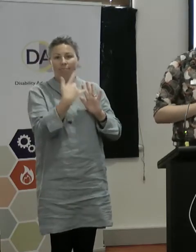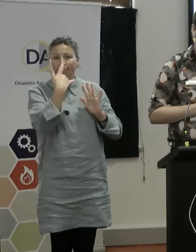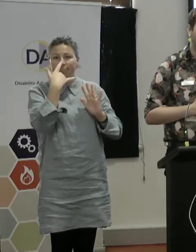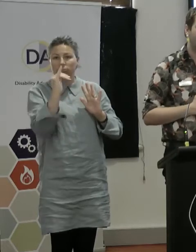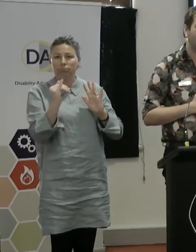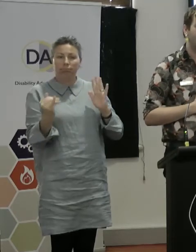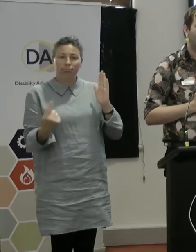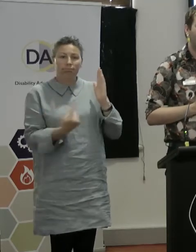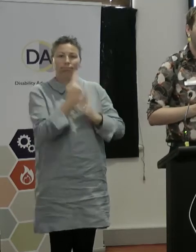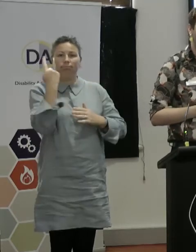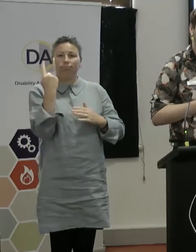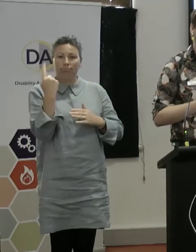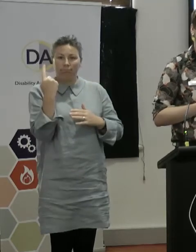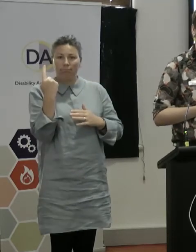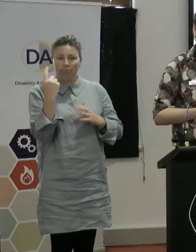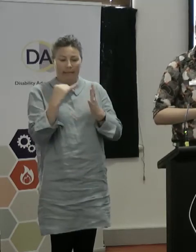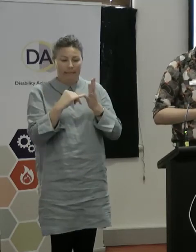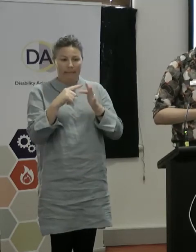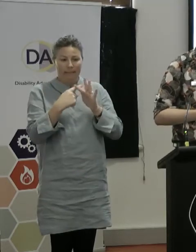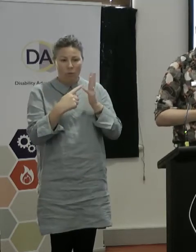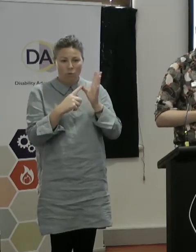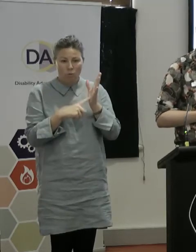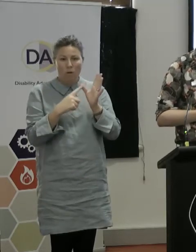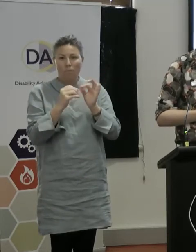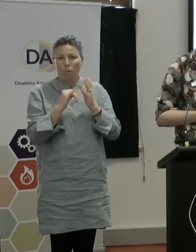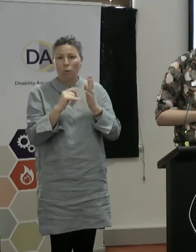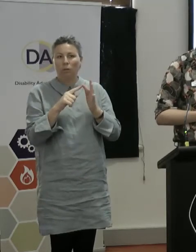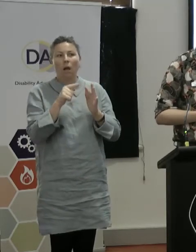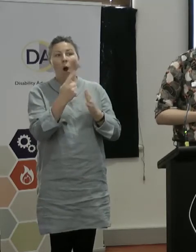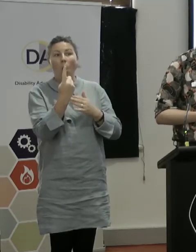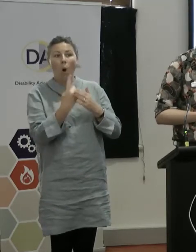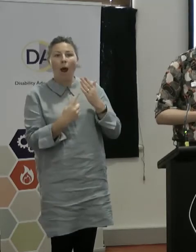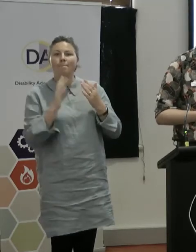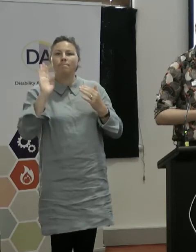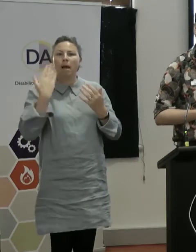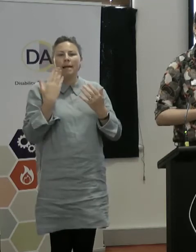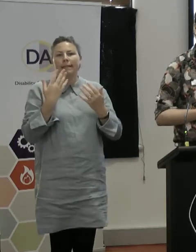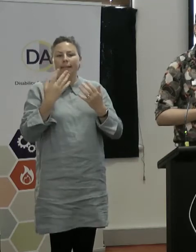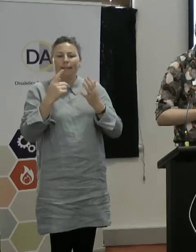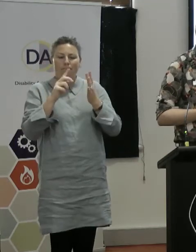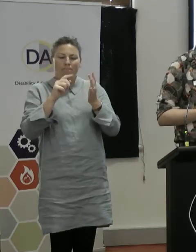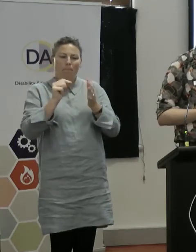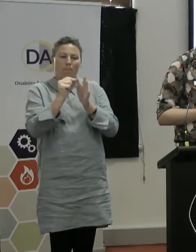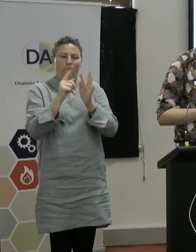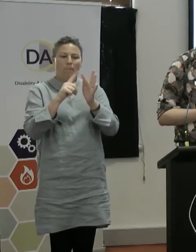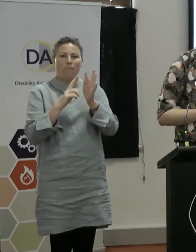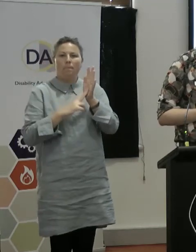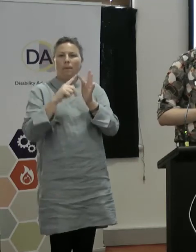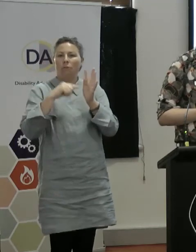of sexual abuse is only available for applications that involve penetrative abuse.